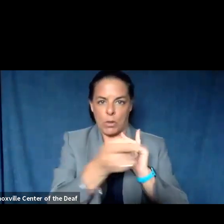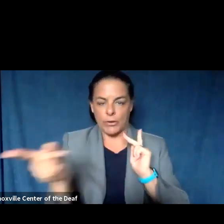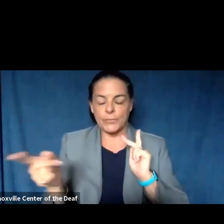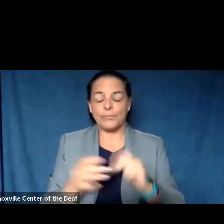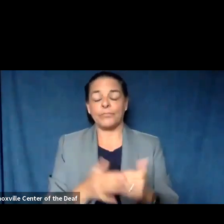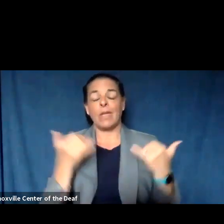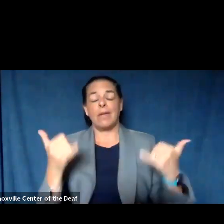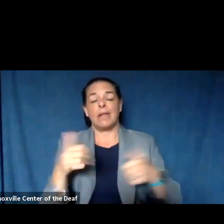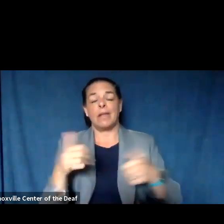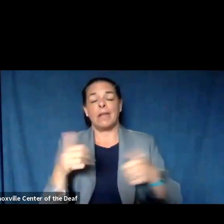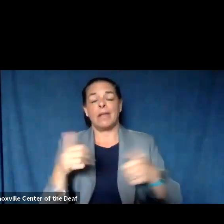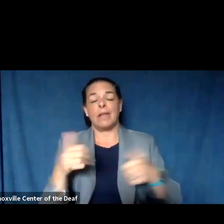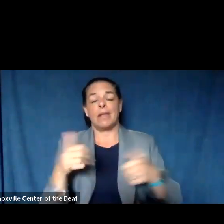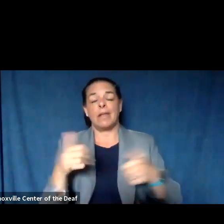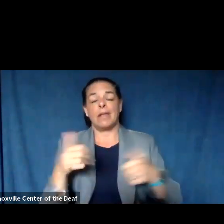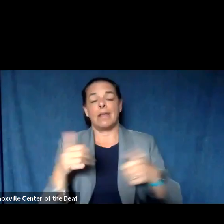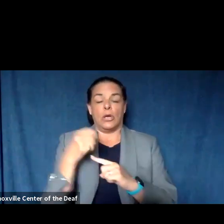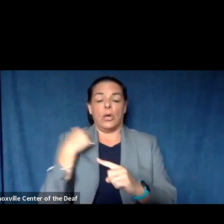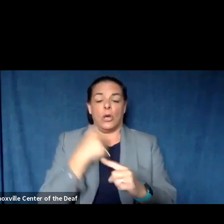situation. We have